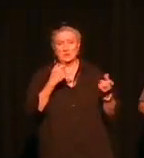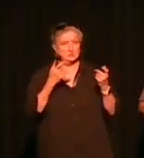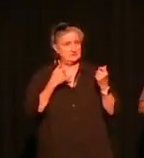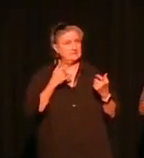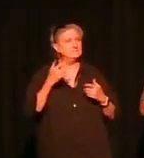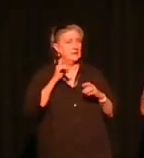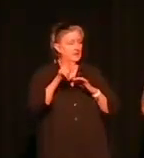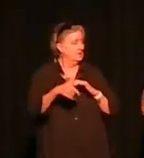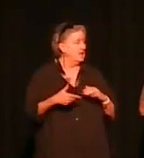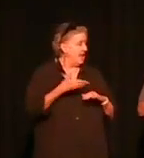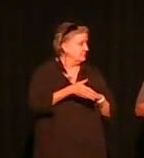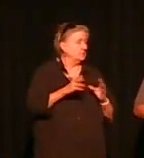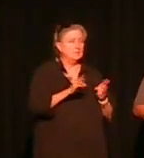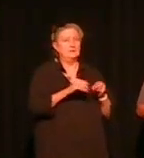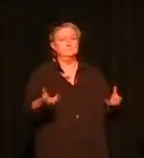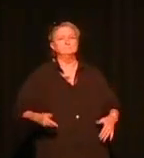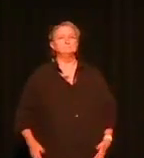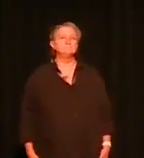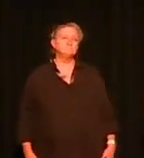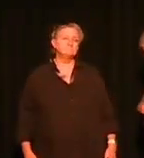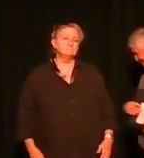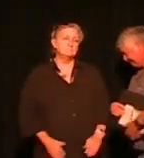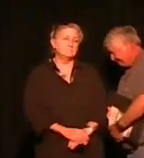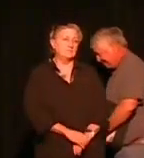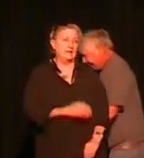work after the end here. Thank you.